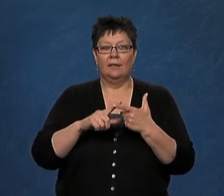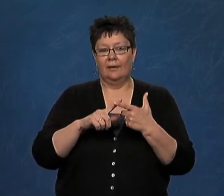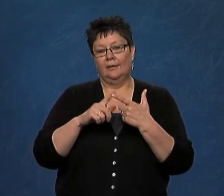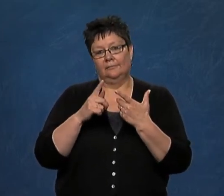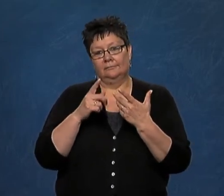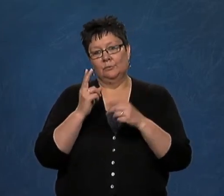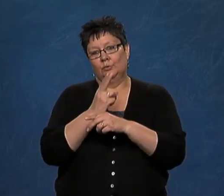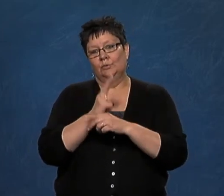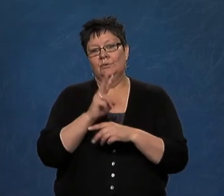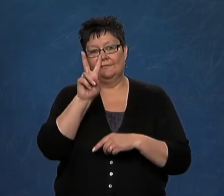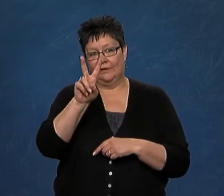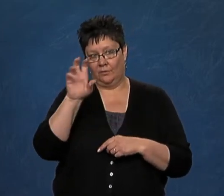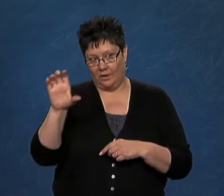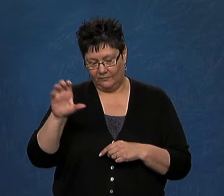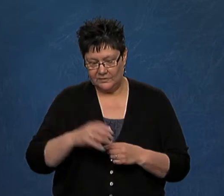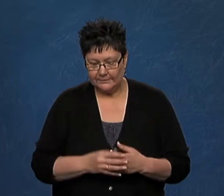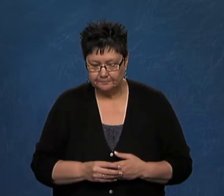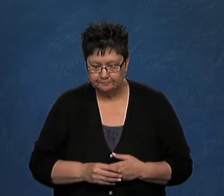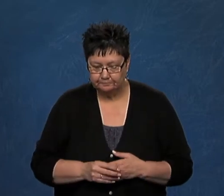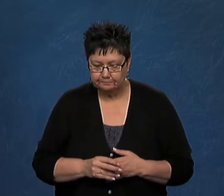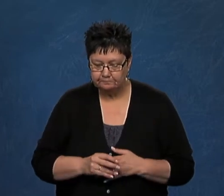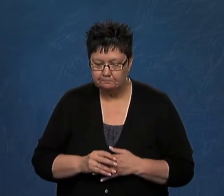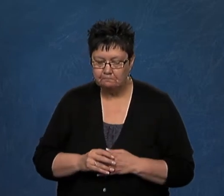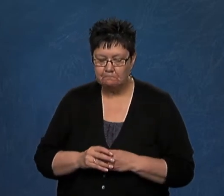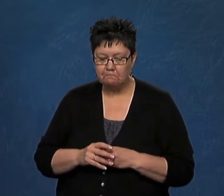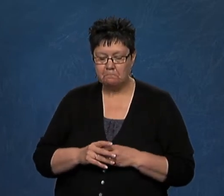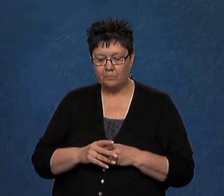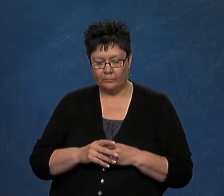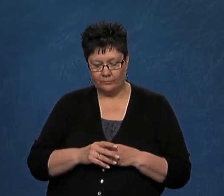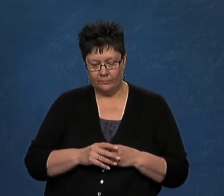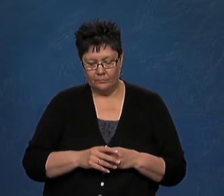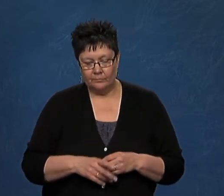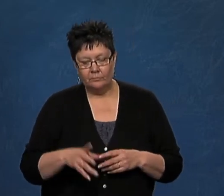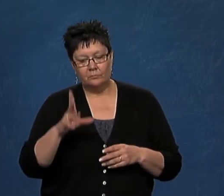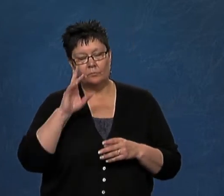in and so forth. They used video conferencing technology.